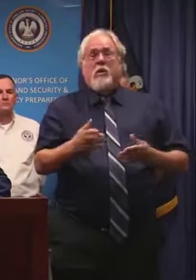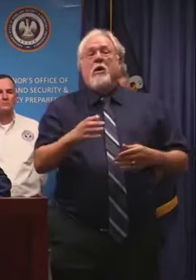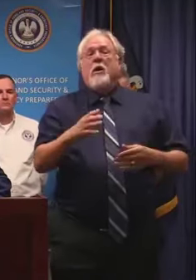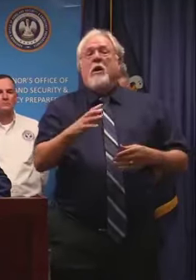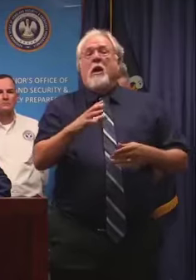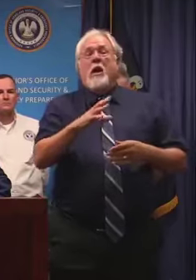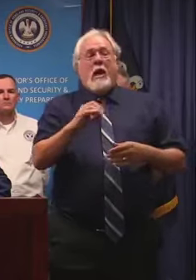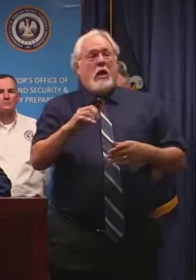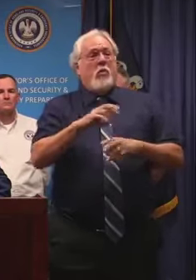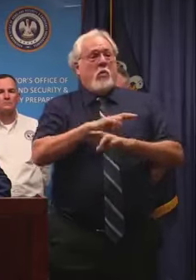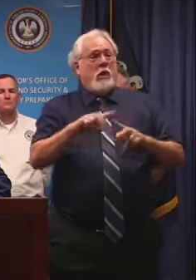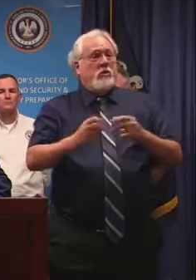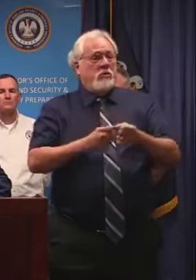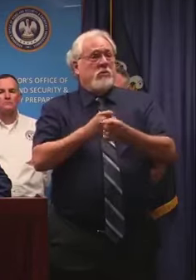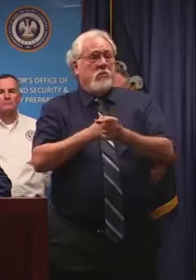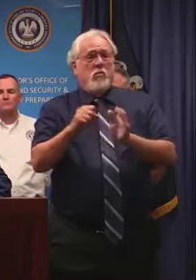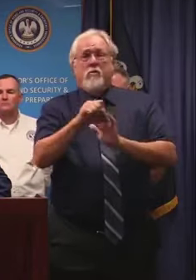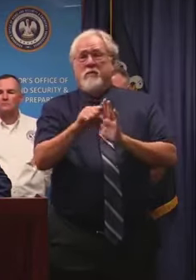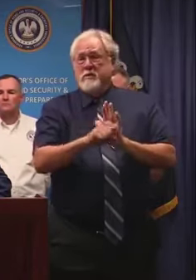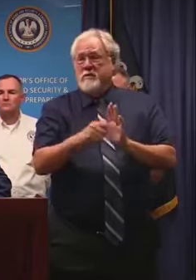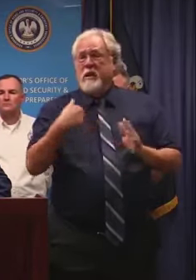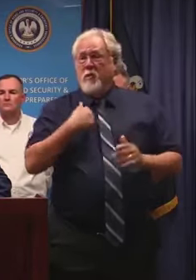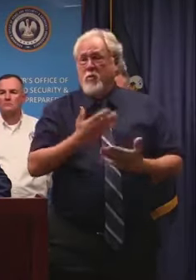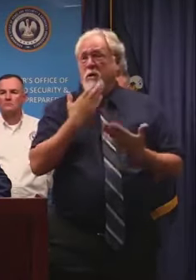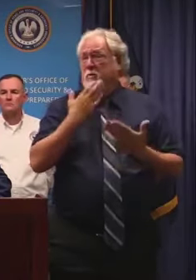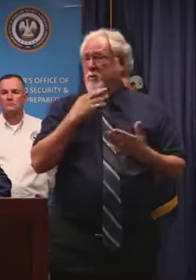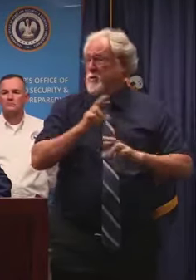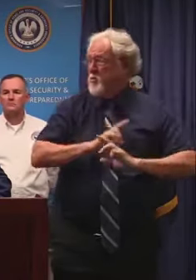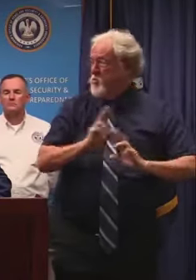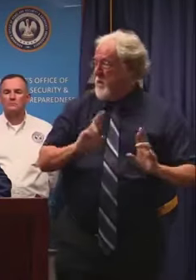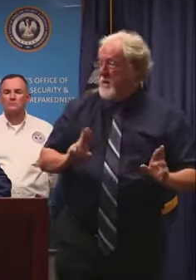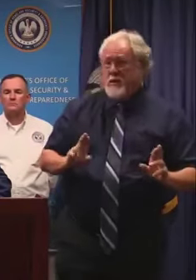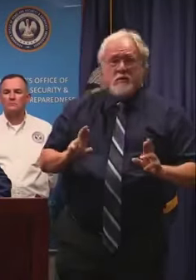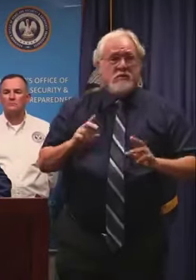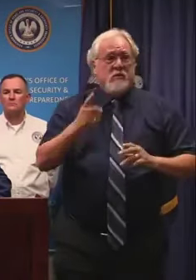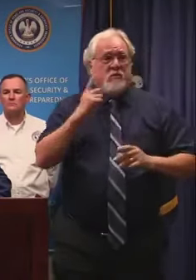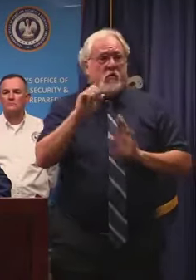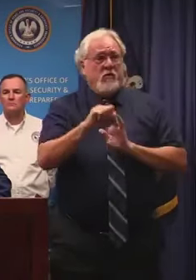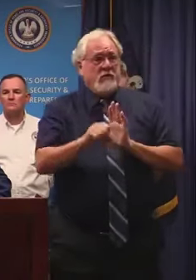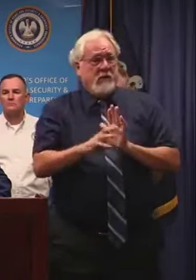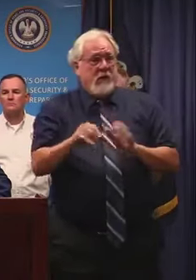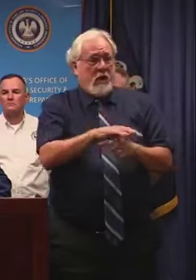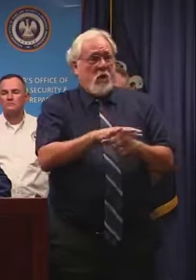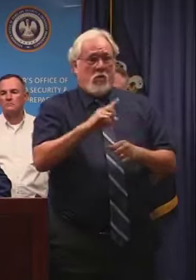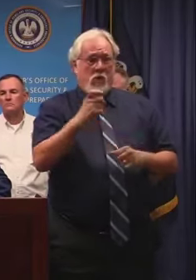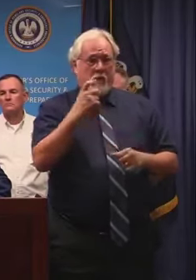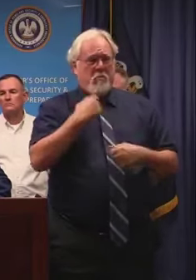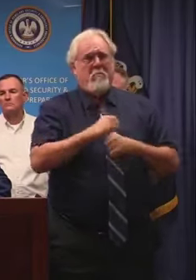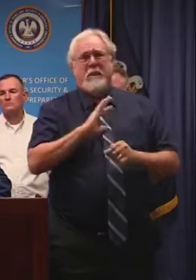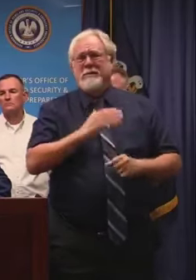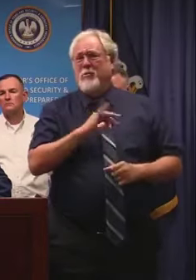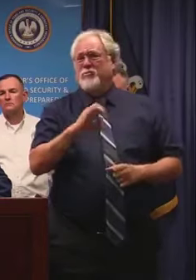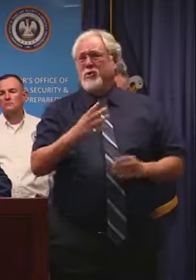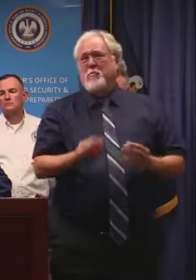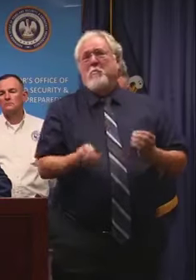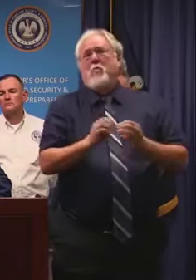support the state. And we really appreciate the readiness posture of the state and the local governments. It makes our job a lot